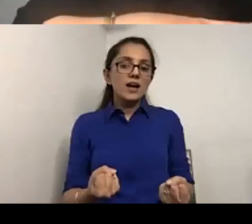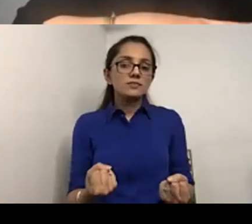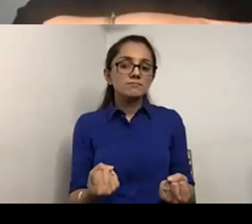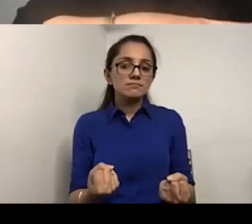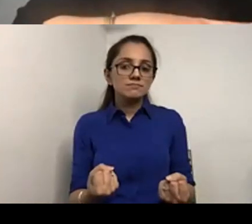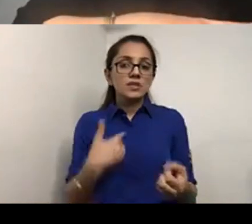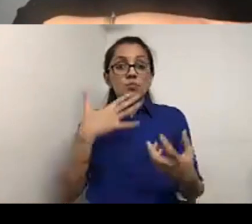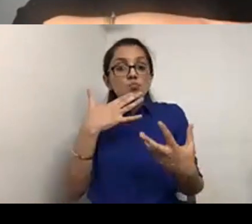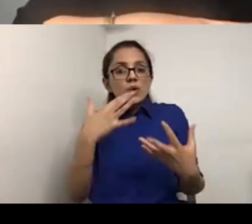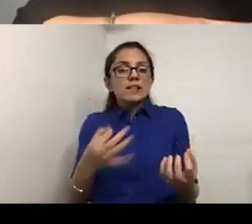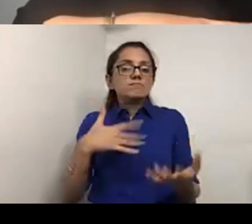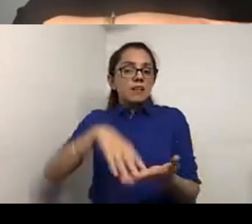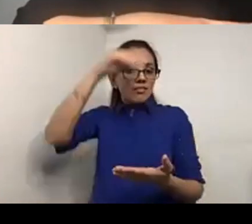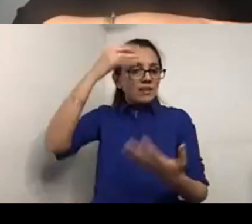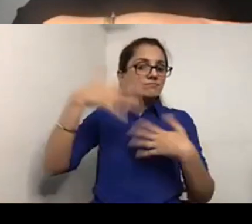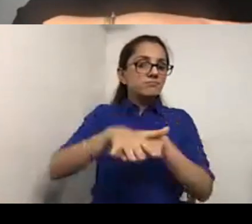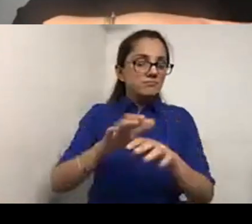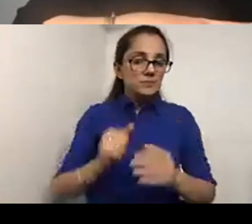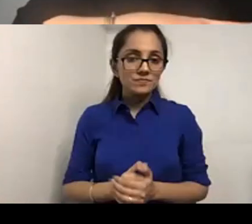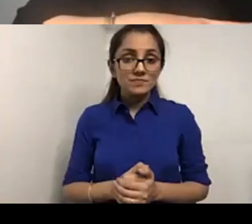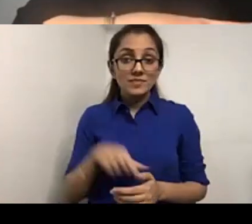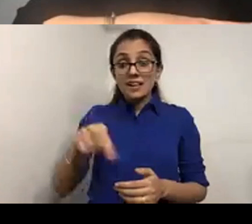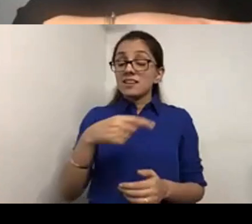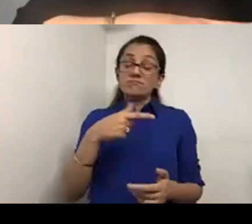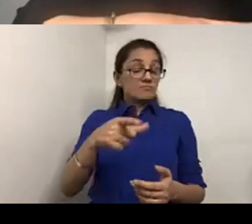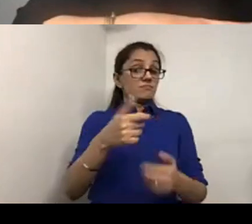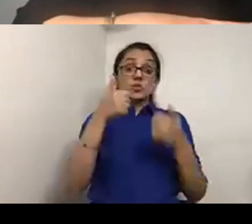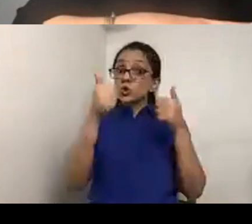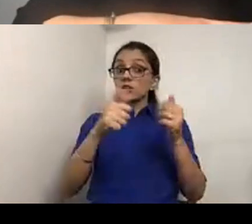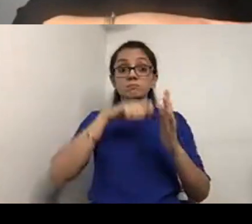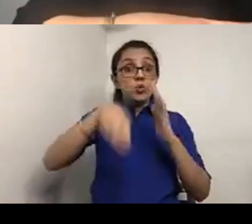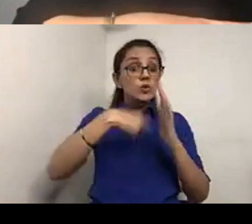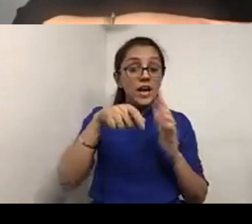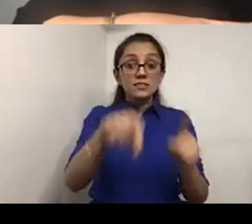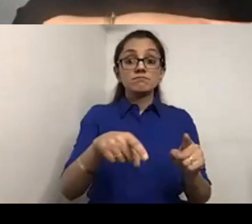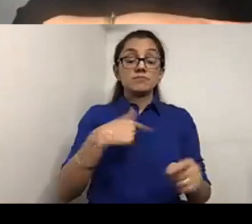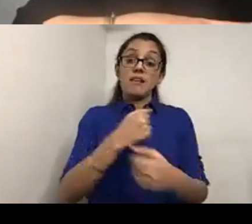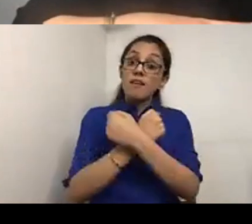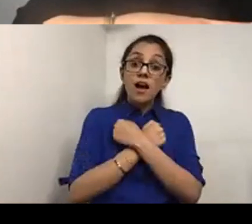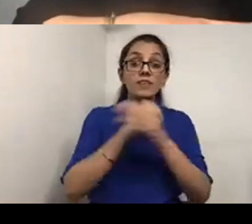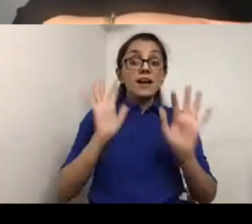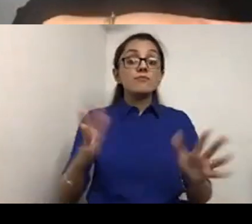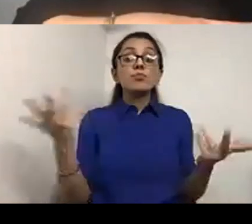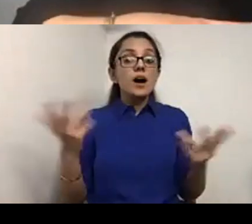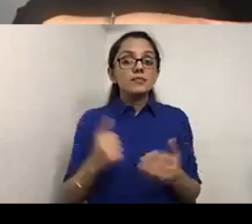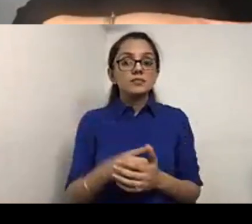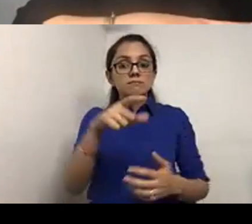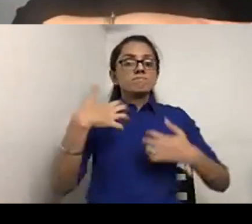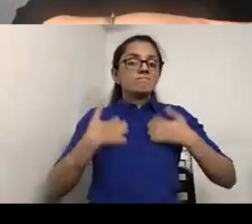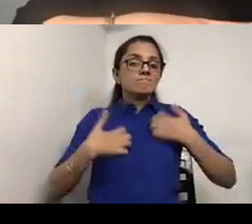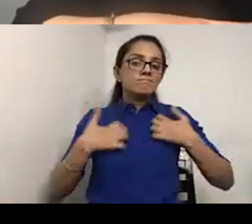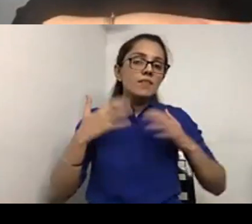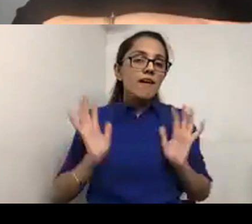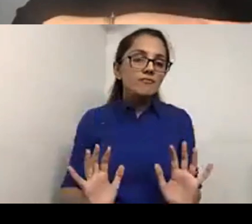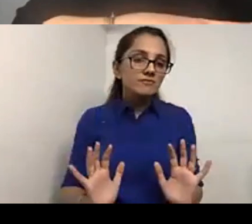be integrated. And what I love about this program is, that it has the desire to